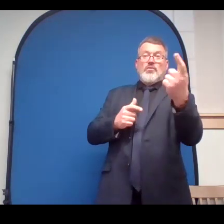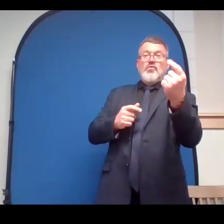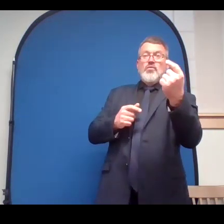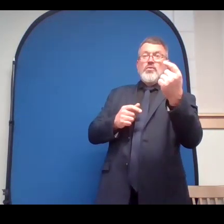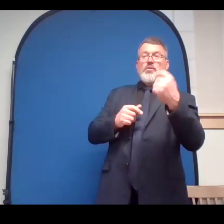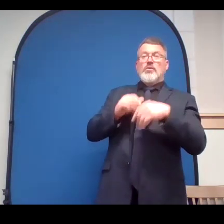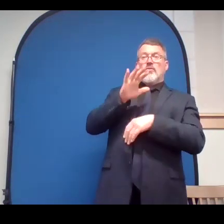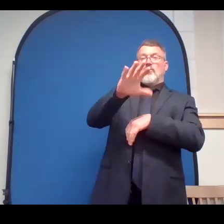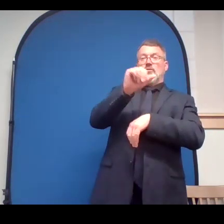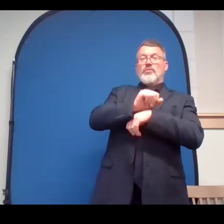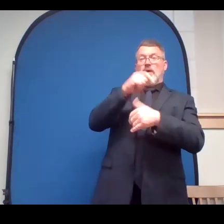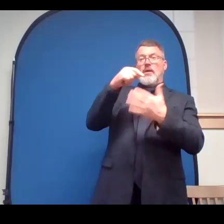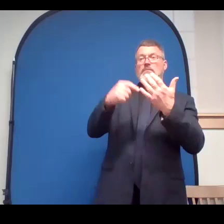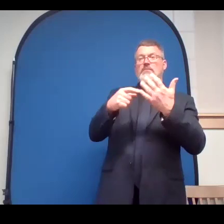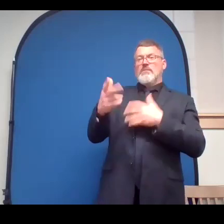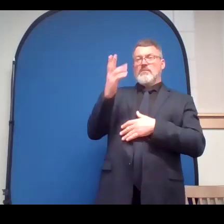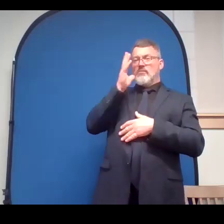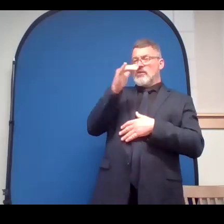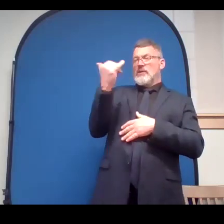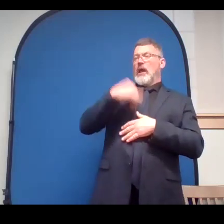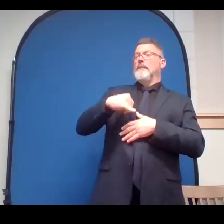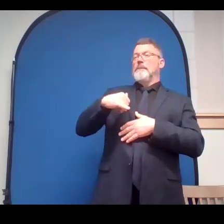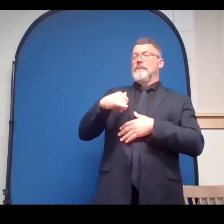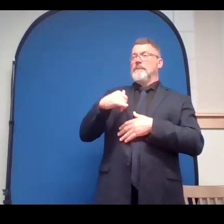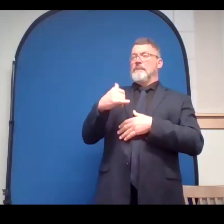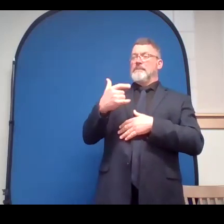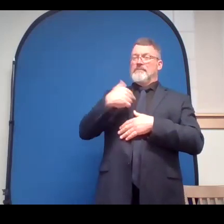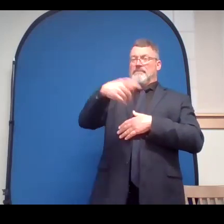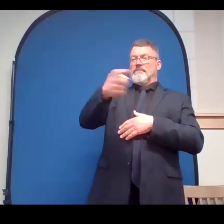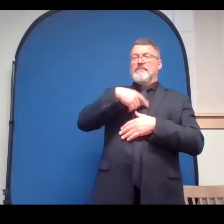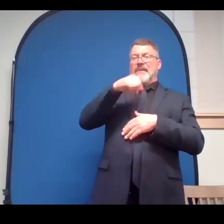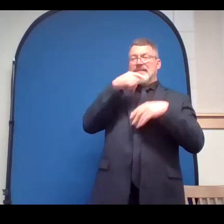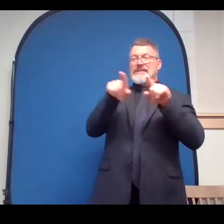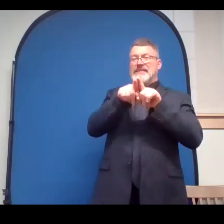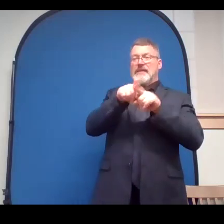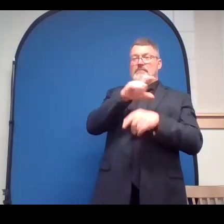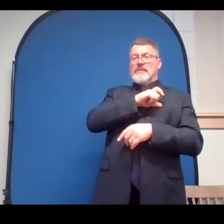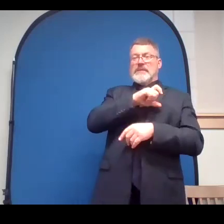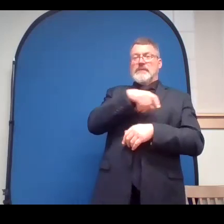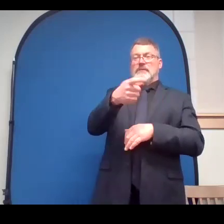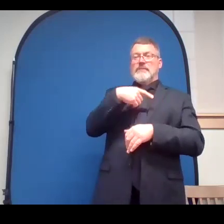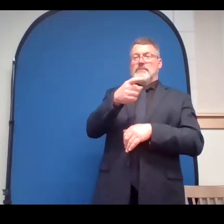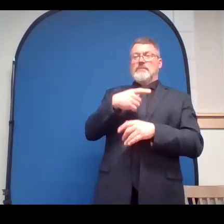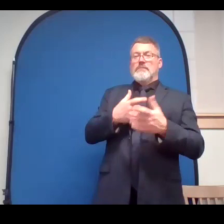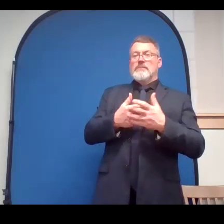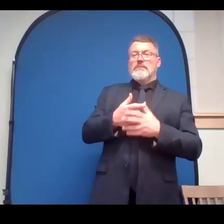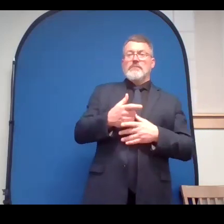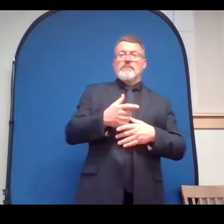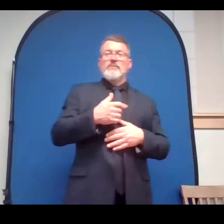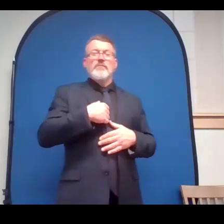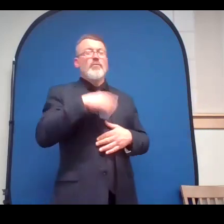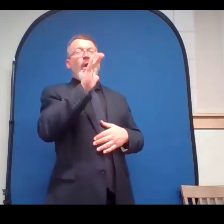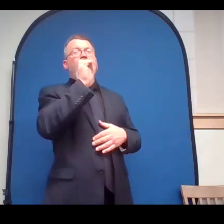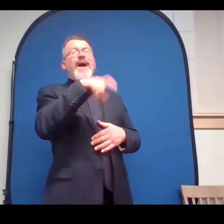Well, it isn't a matter of telling them to do their job. Did you make any inquiry as to what they thought